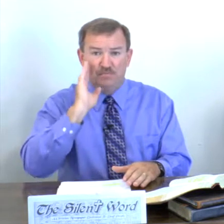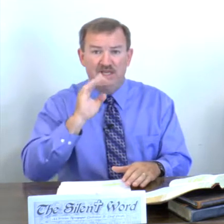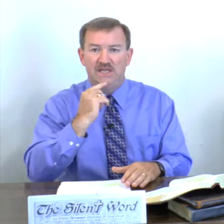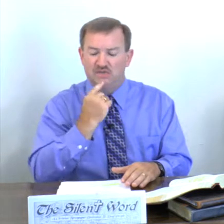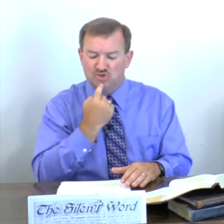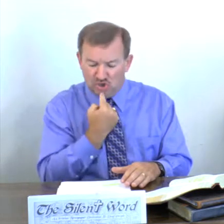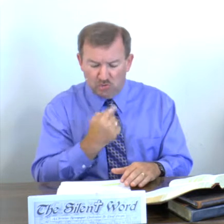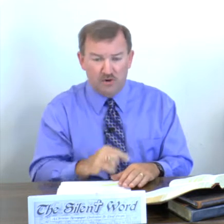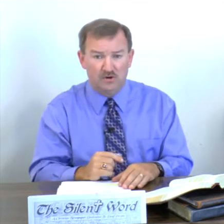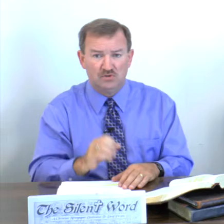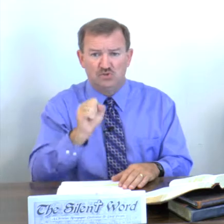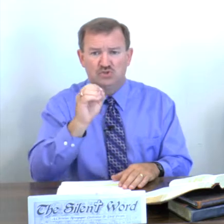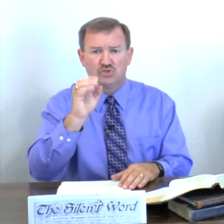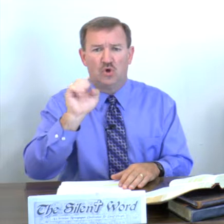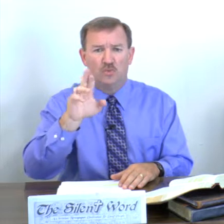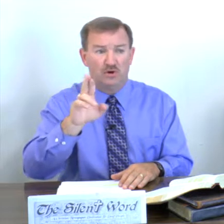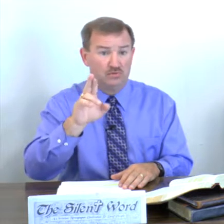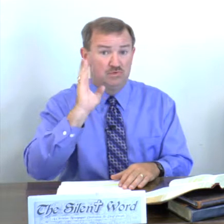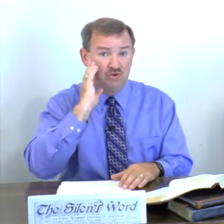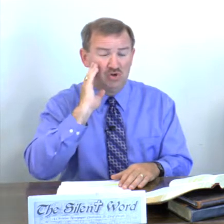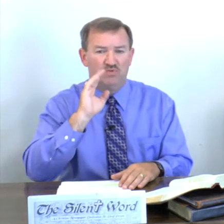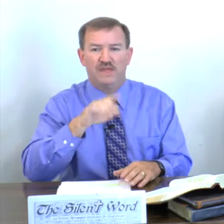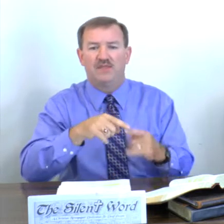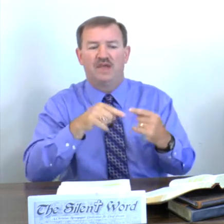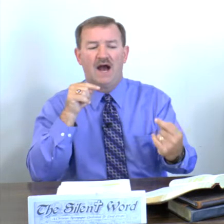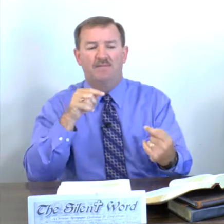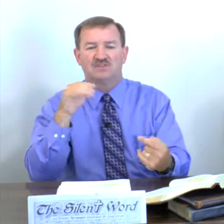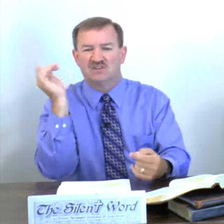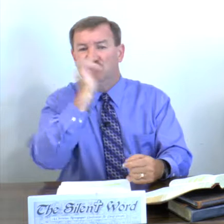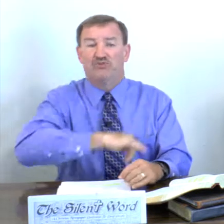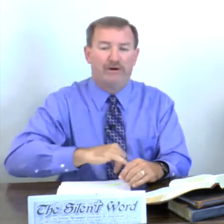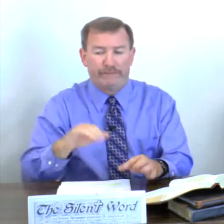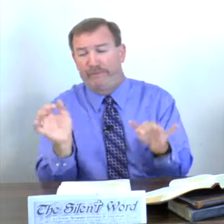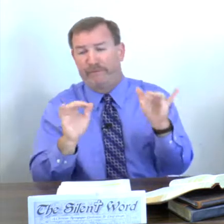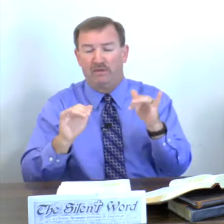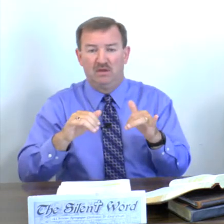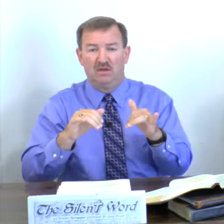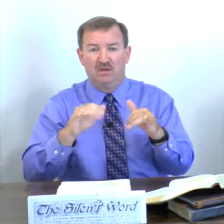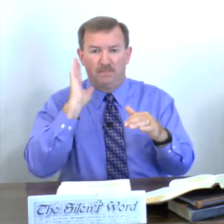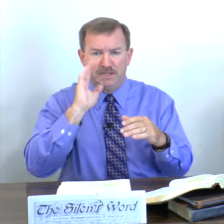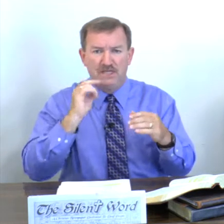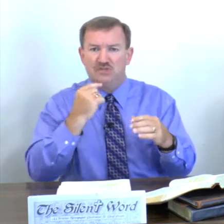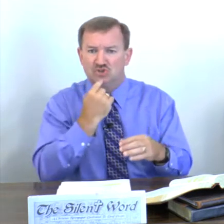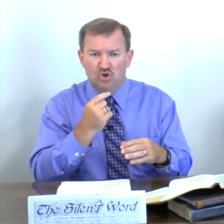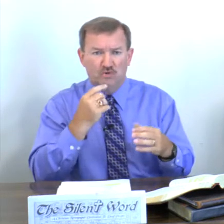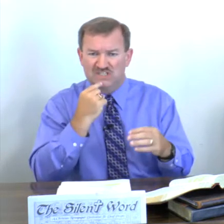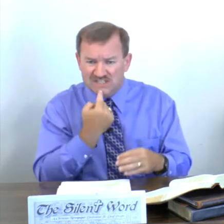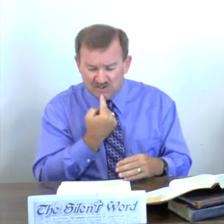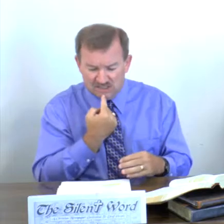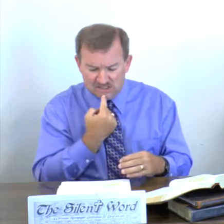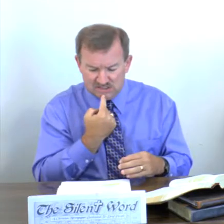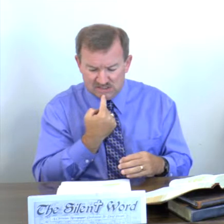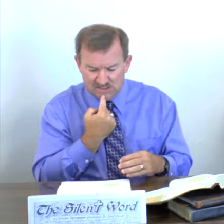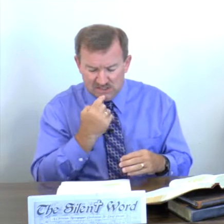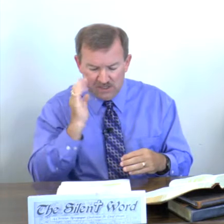be sober. Sober. You know, the opposite of drunk. Be sober, serious.